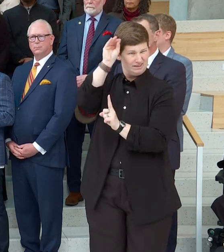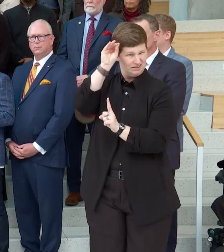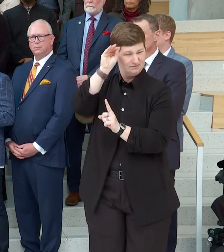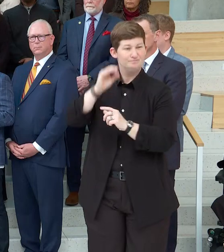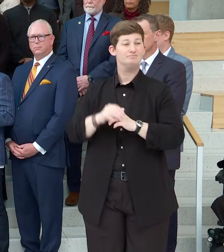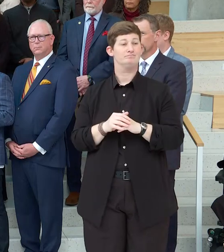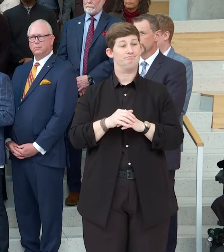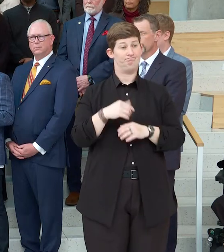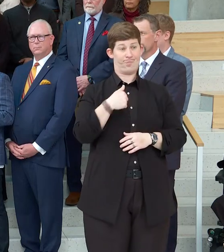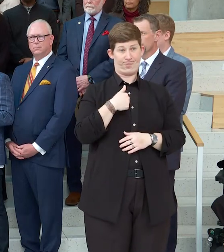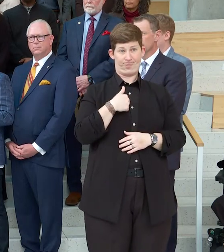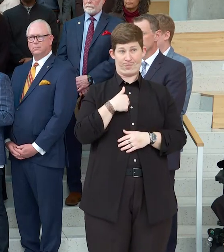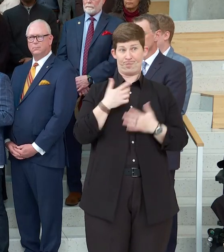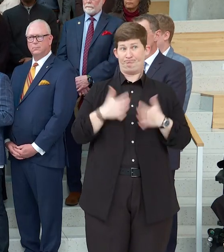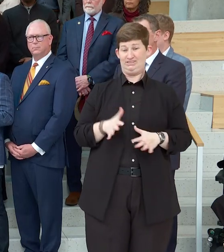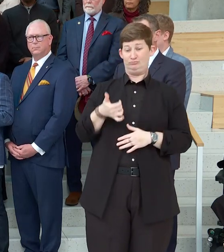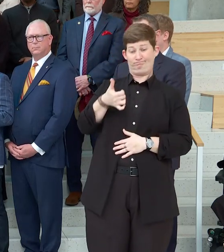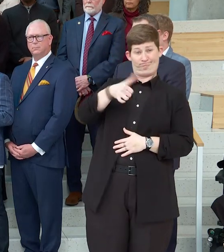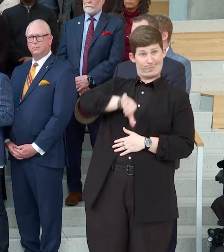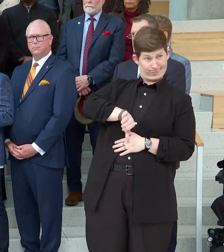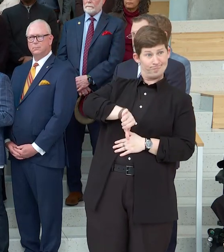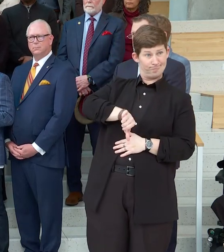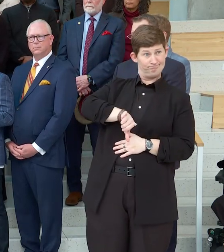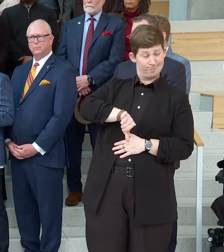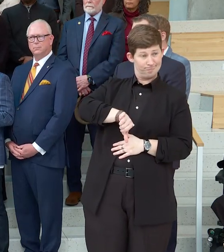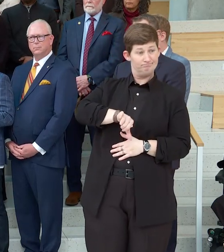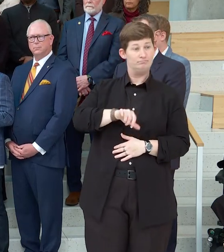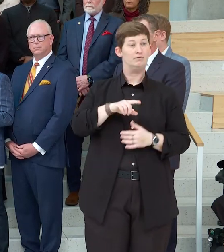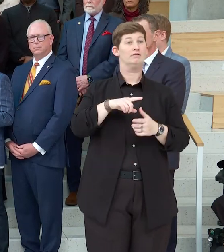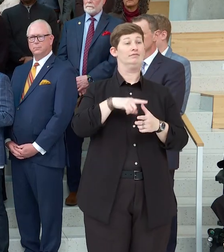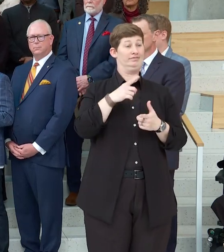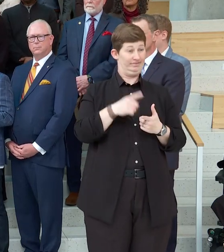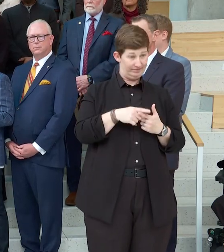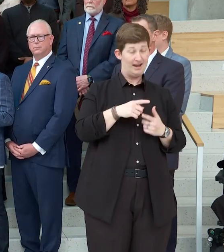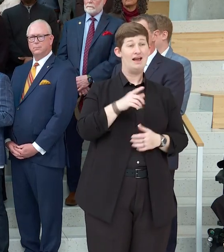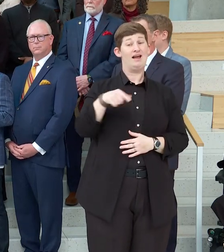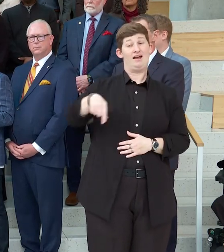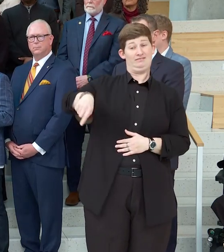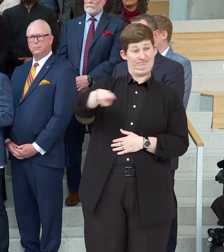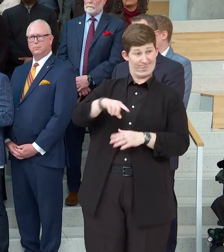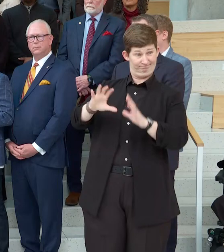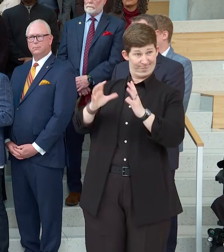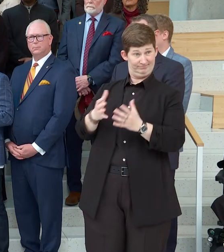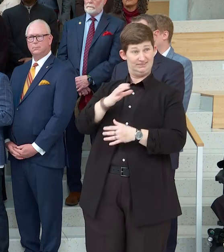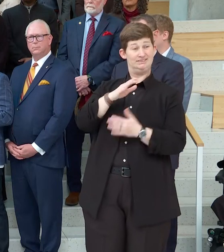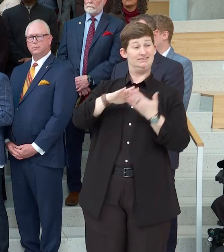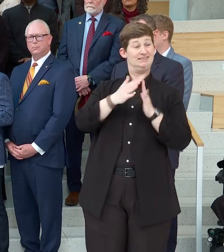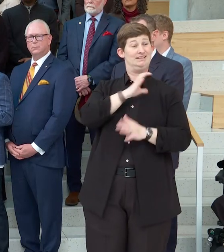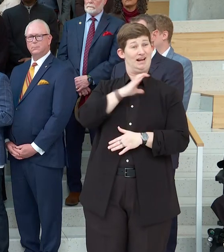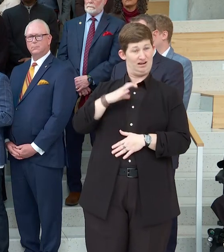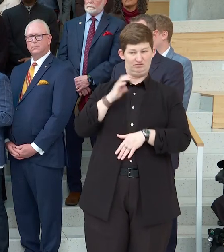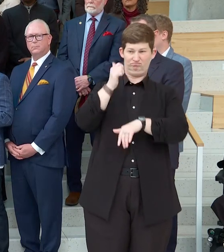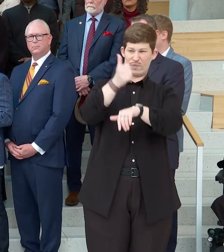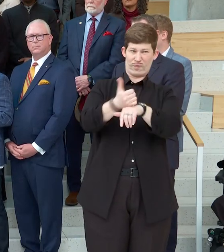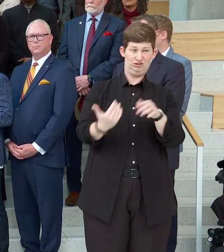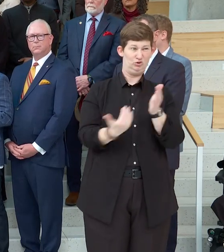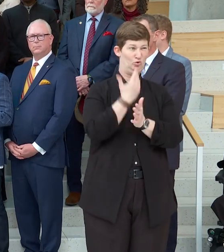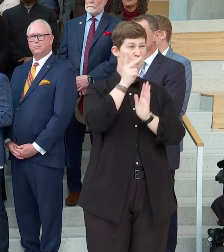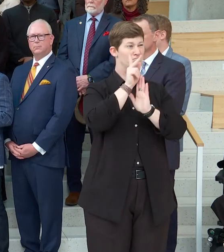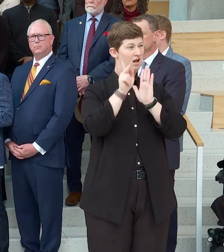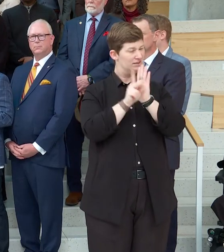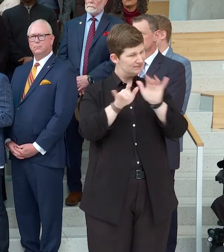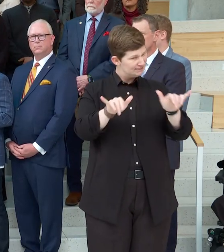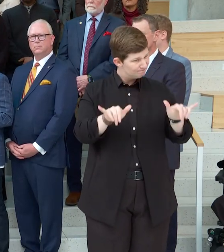that then the city council brought forward a policy that was exactly the same rate that they put